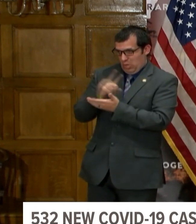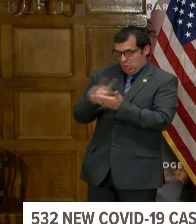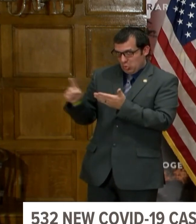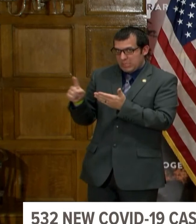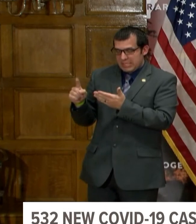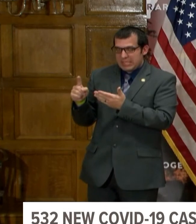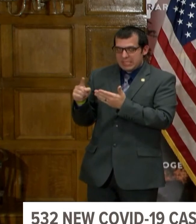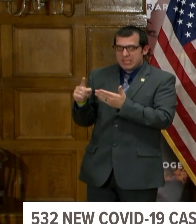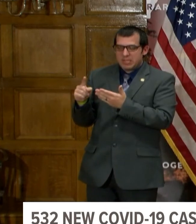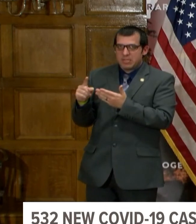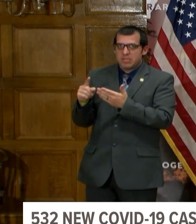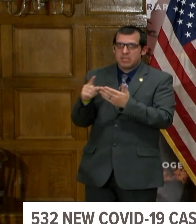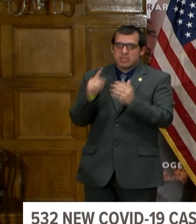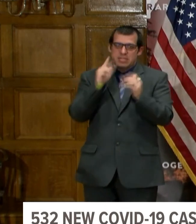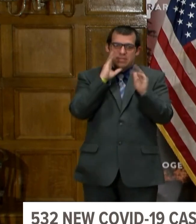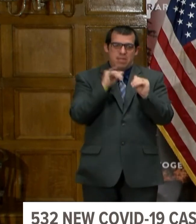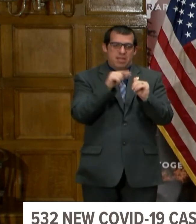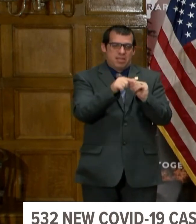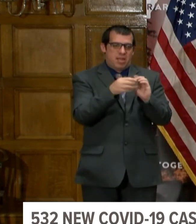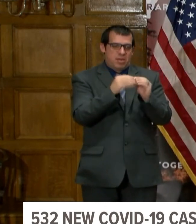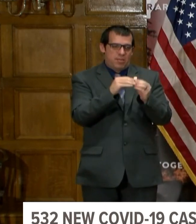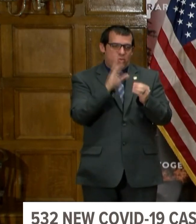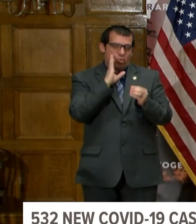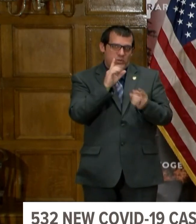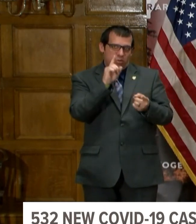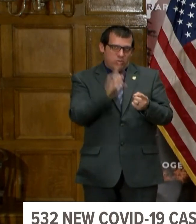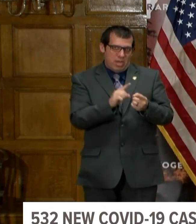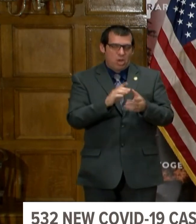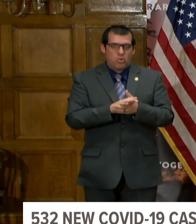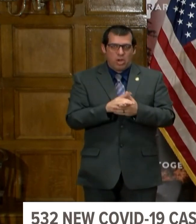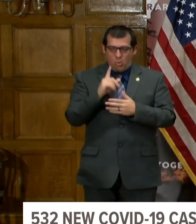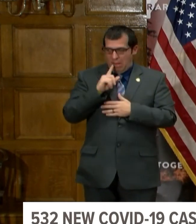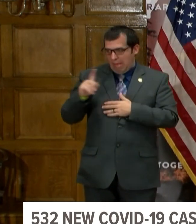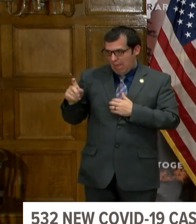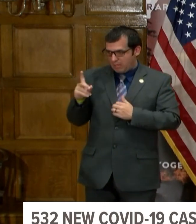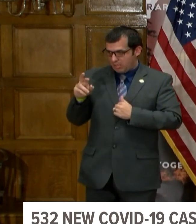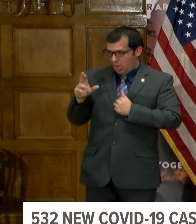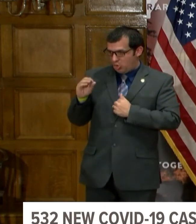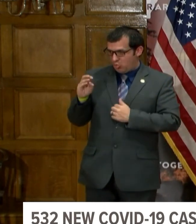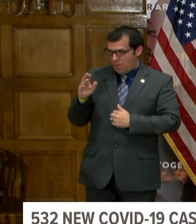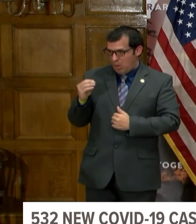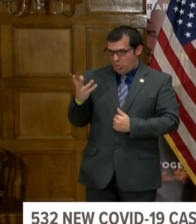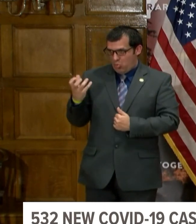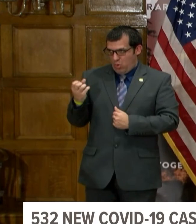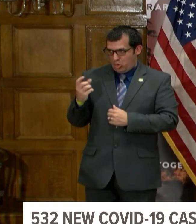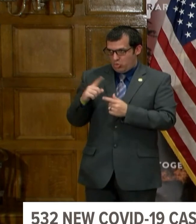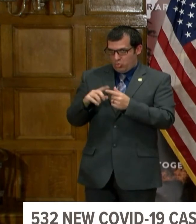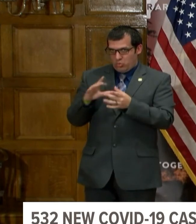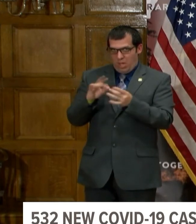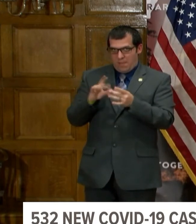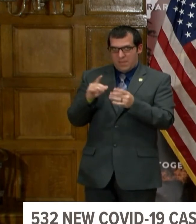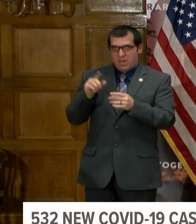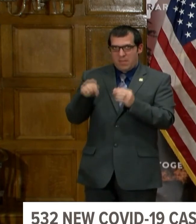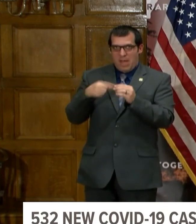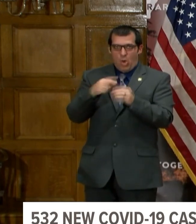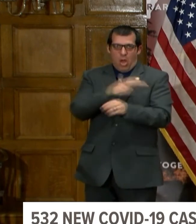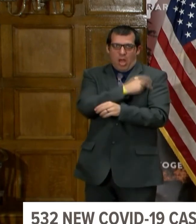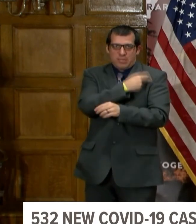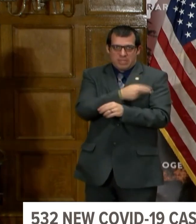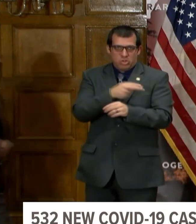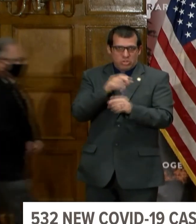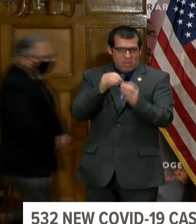certain extent. But I'll ask Dr. Romero, do you want to comment on that hospitalization?